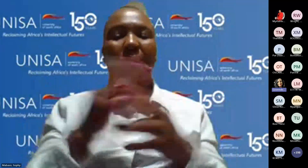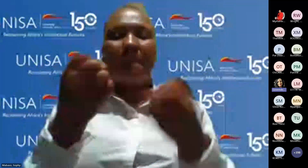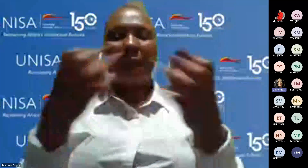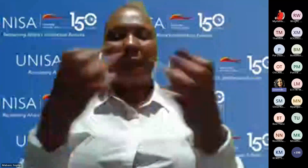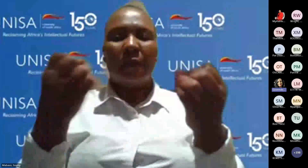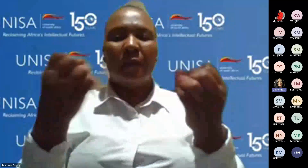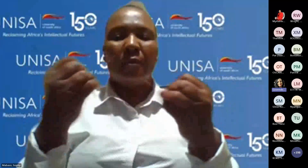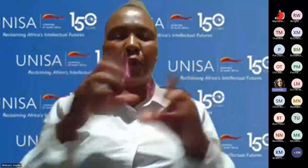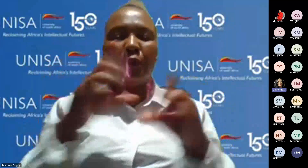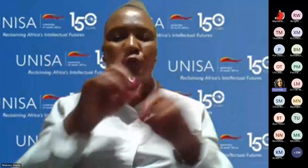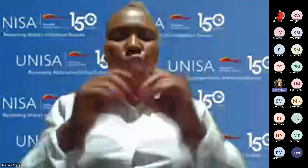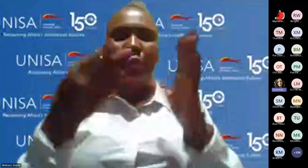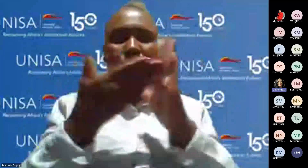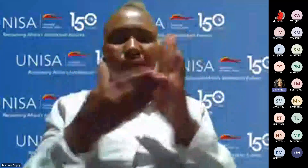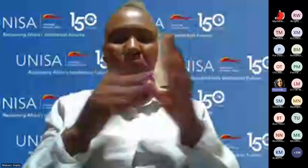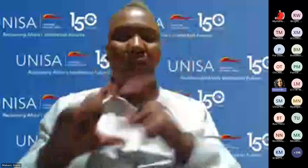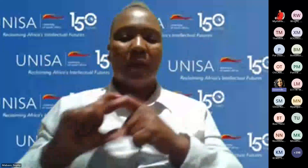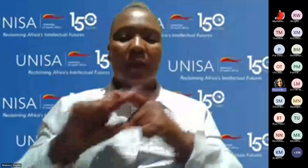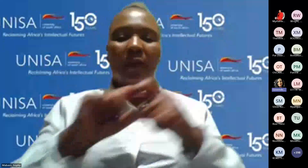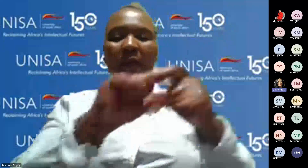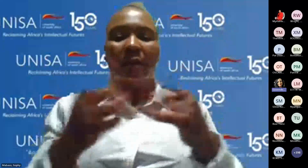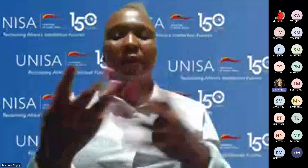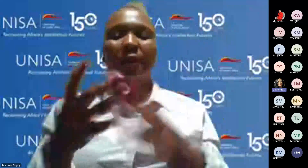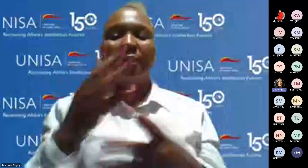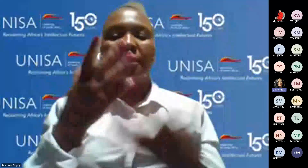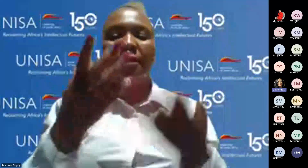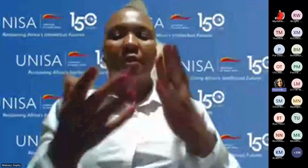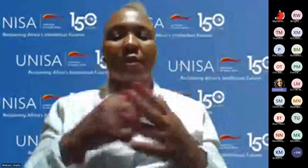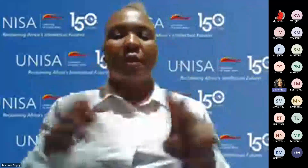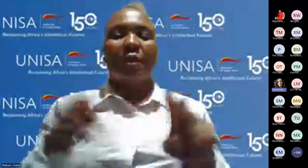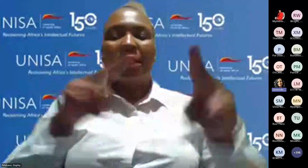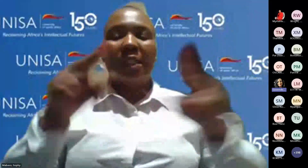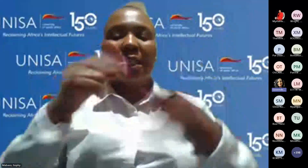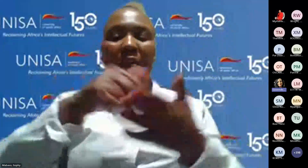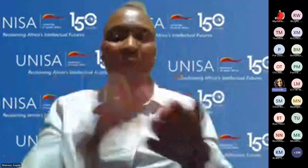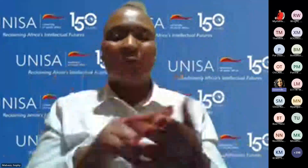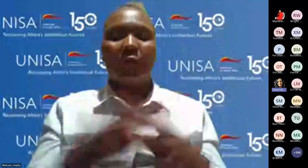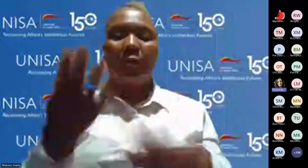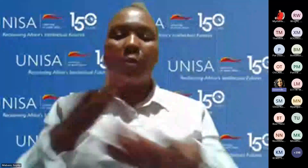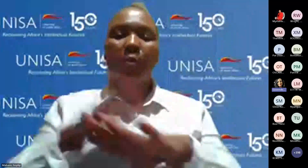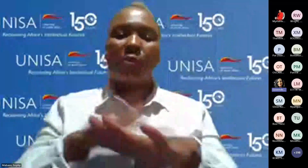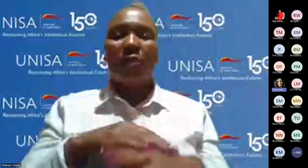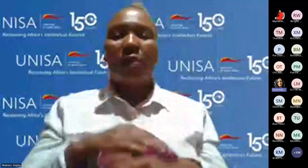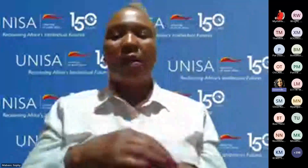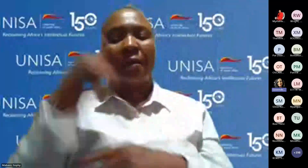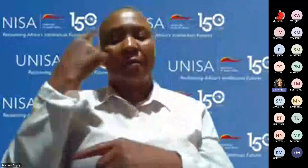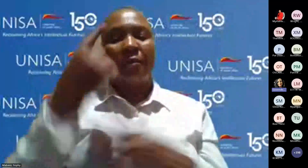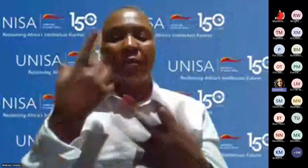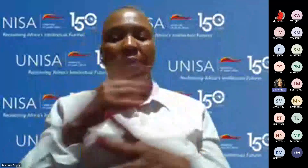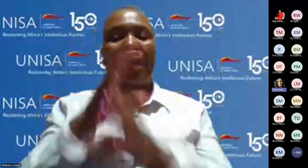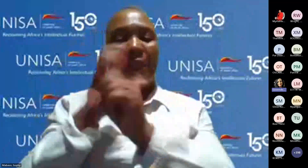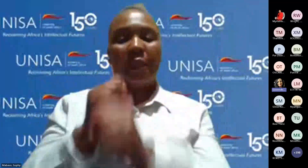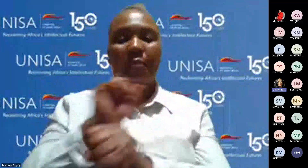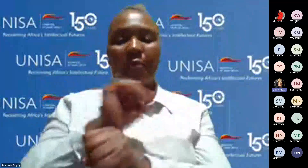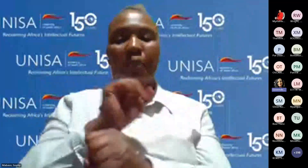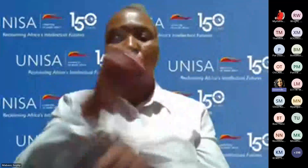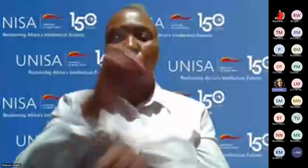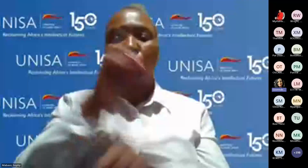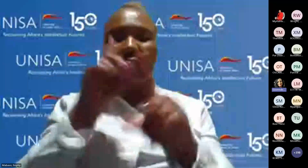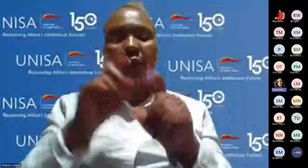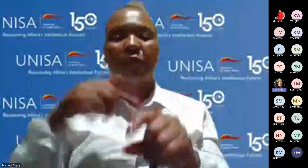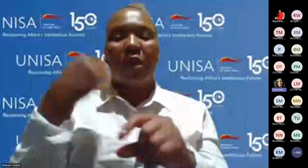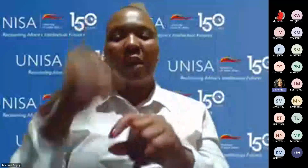that's related to the proctoring tools and so forth. I suggest that you reserve these questions for